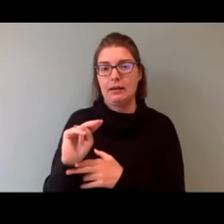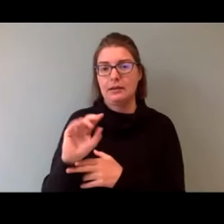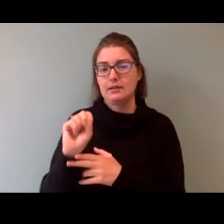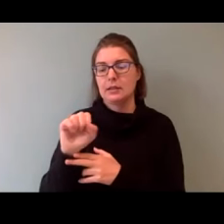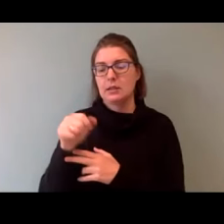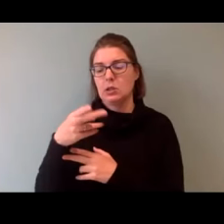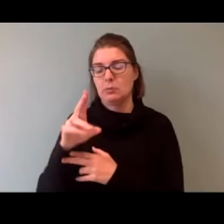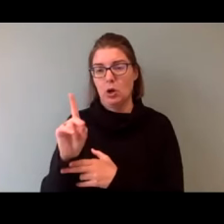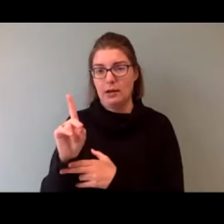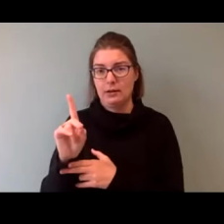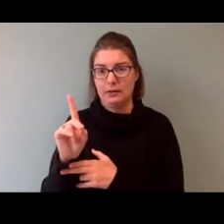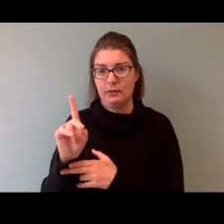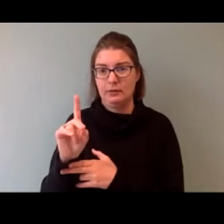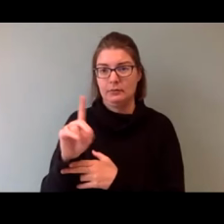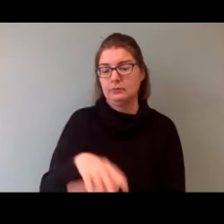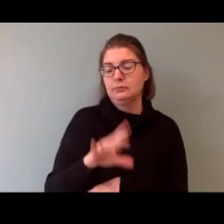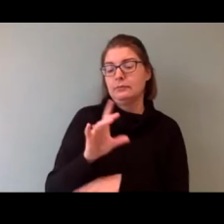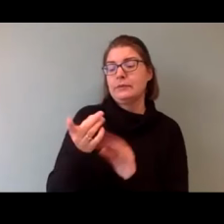the,